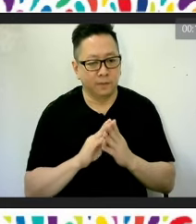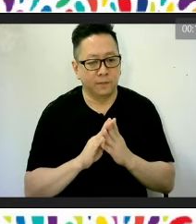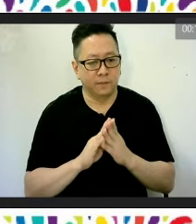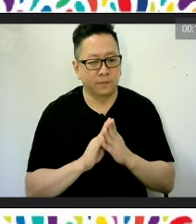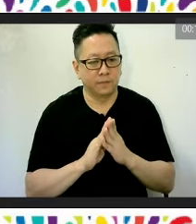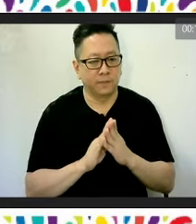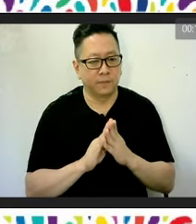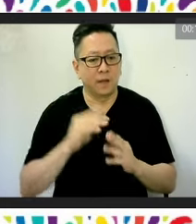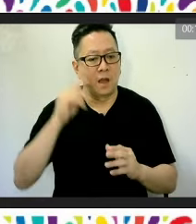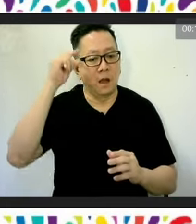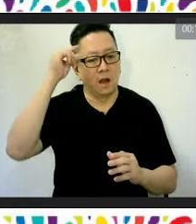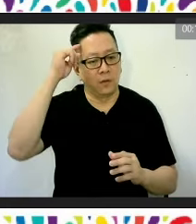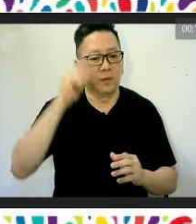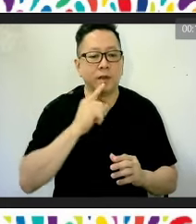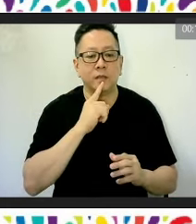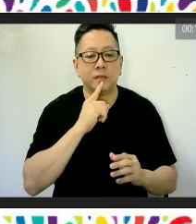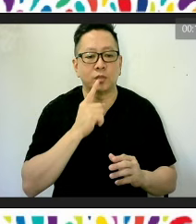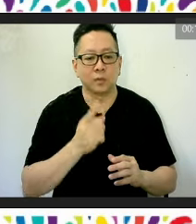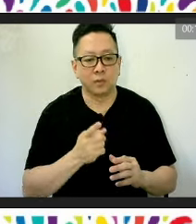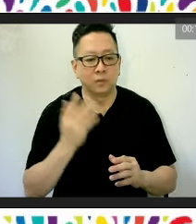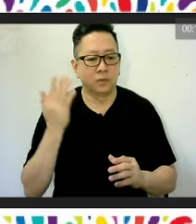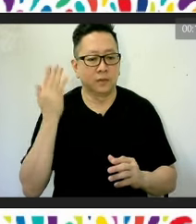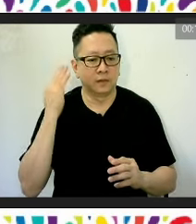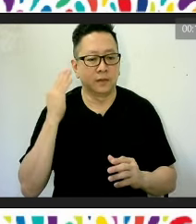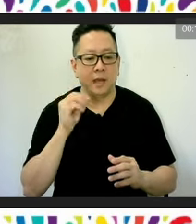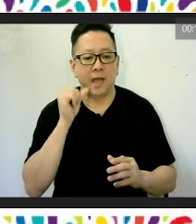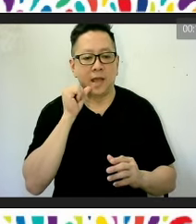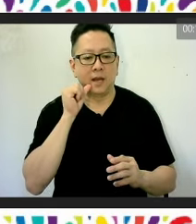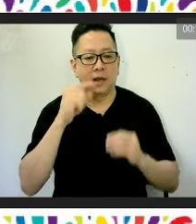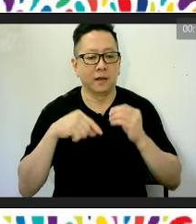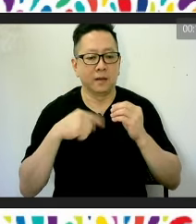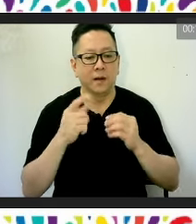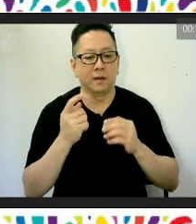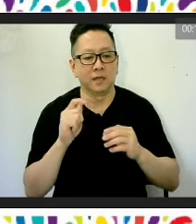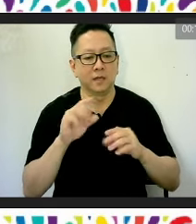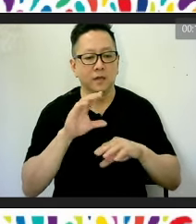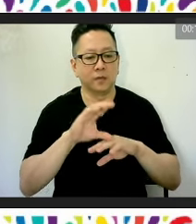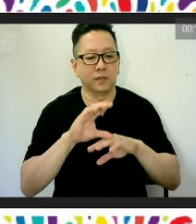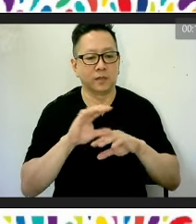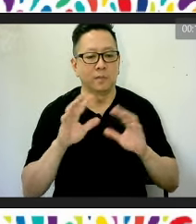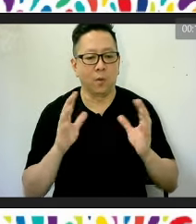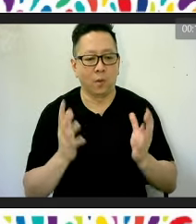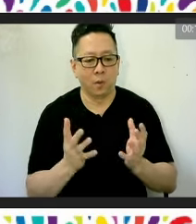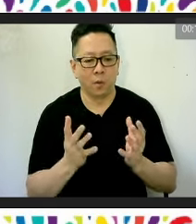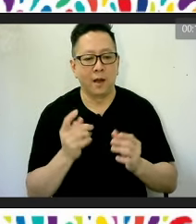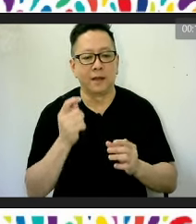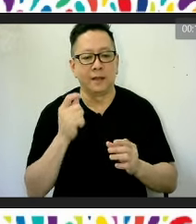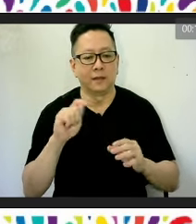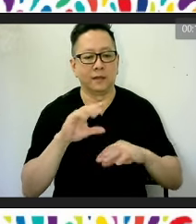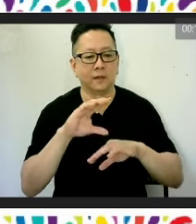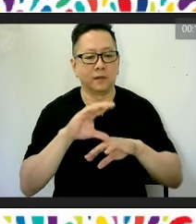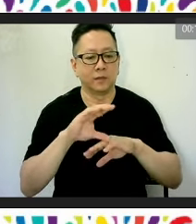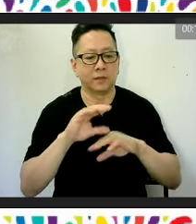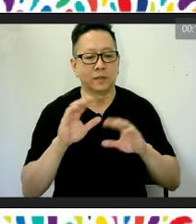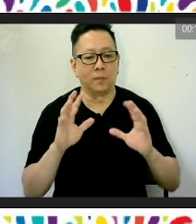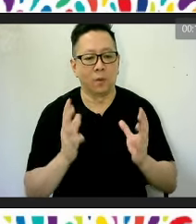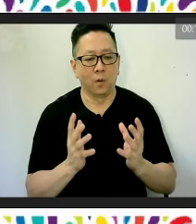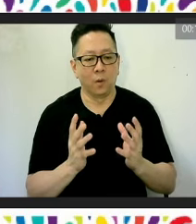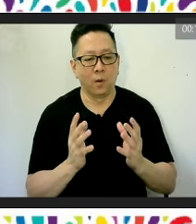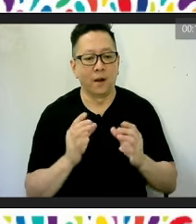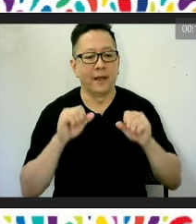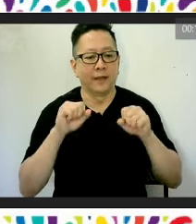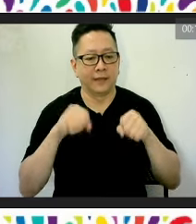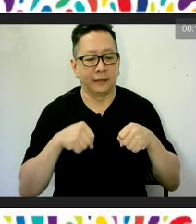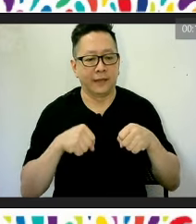Okay. Gray told Anna about the crystal ball. The crystal